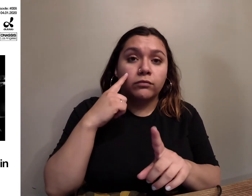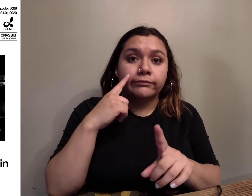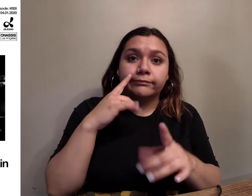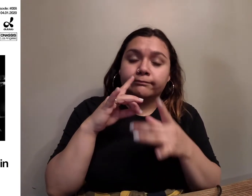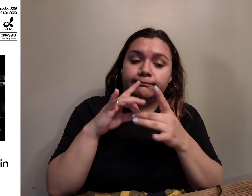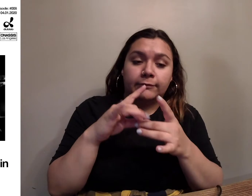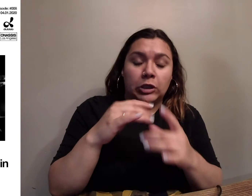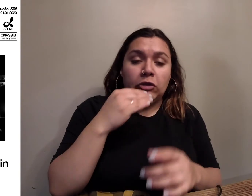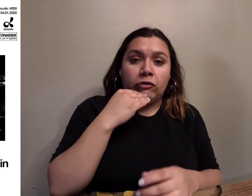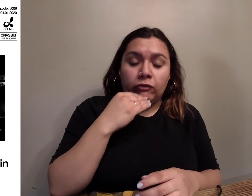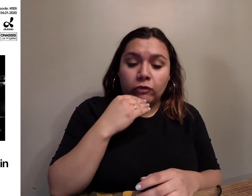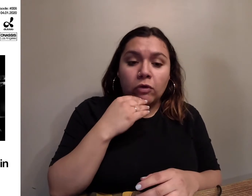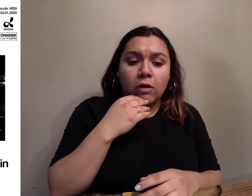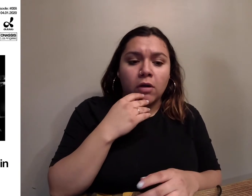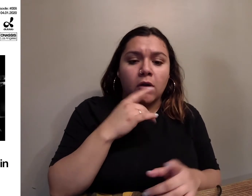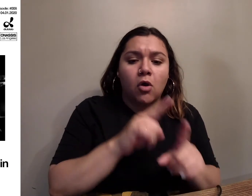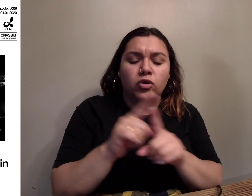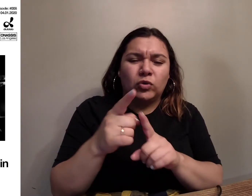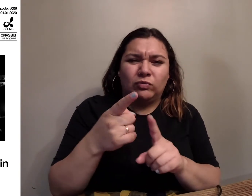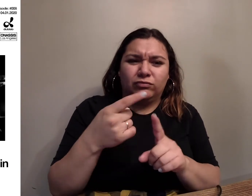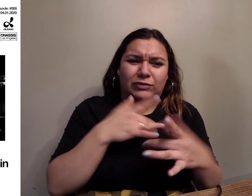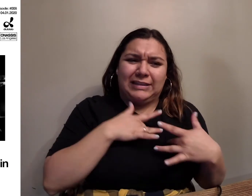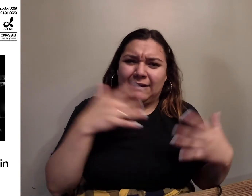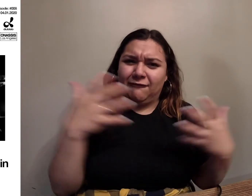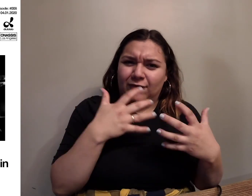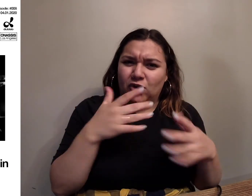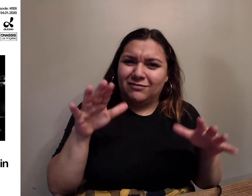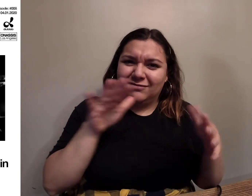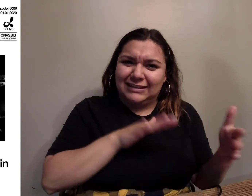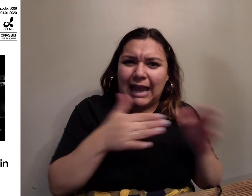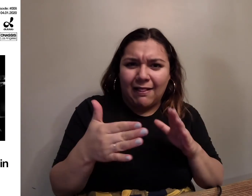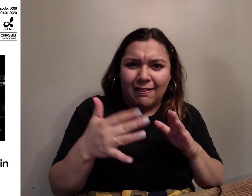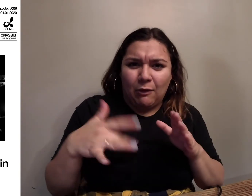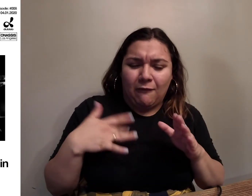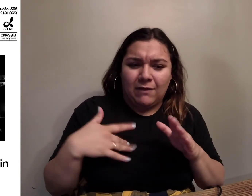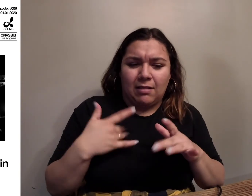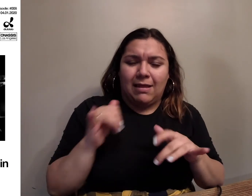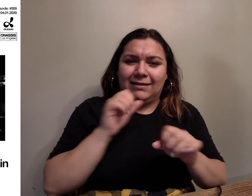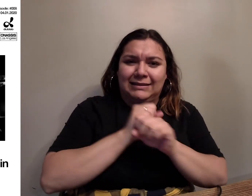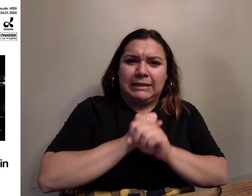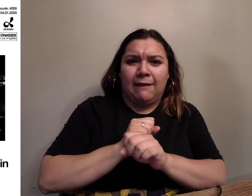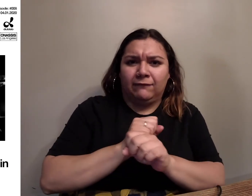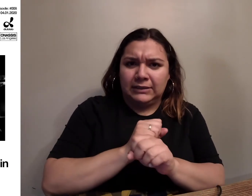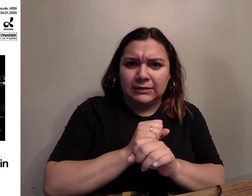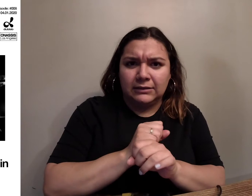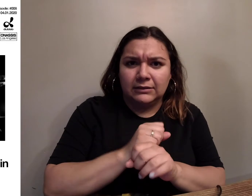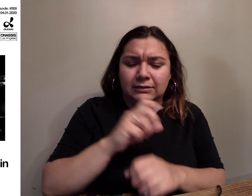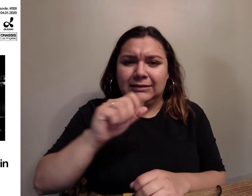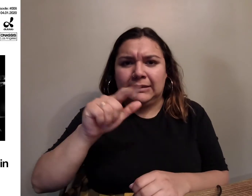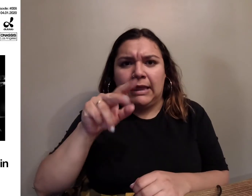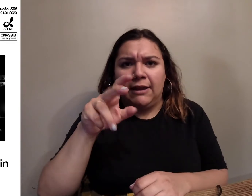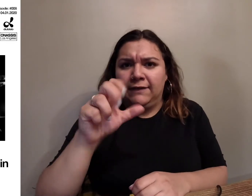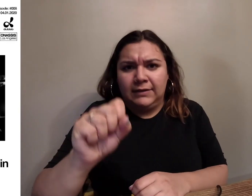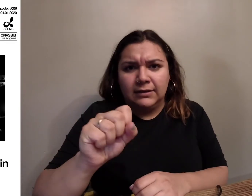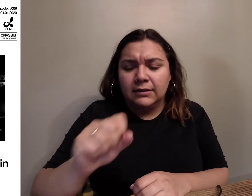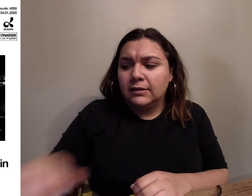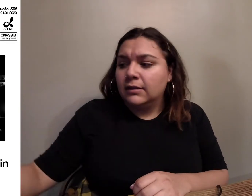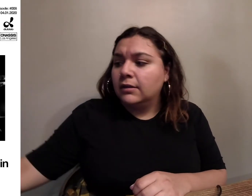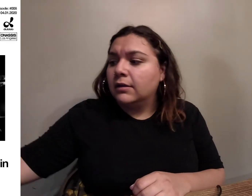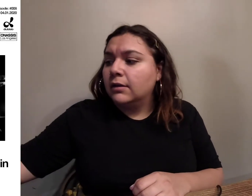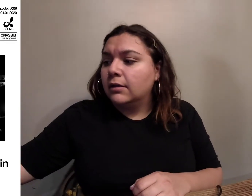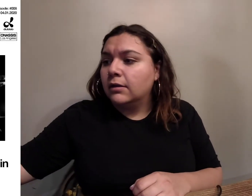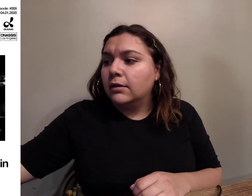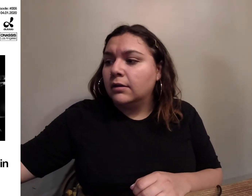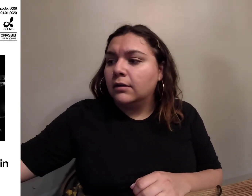death. It's fear of death that really makes us slaves. And Montaigne also says that this line is just fantastic. He